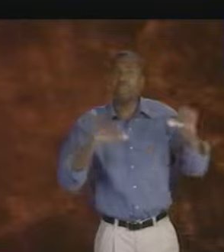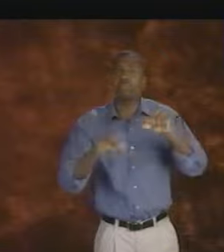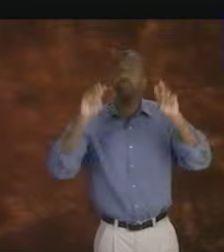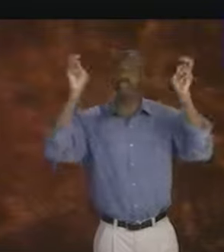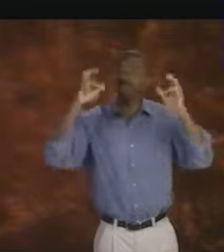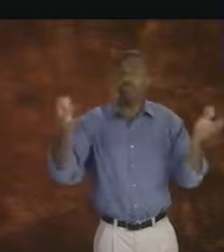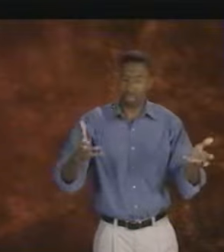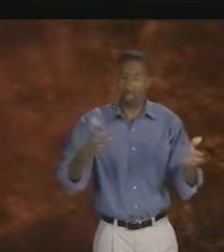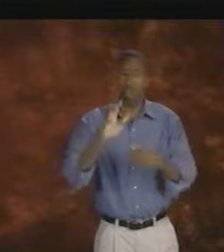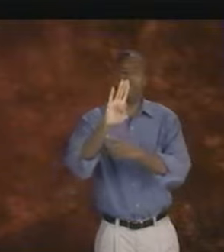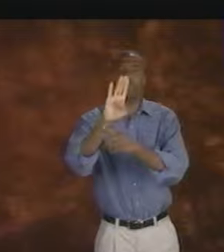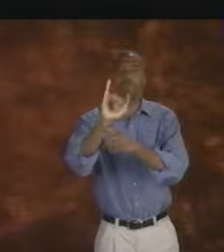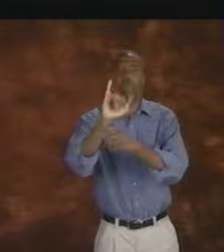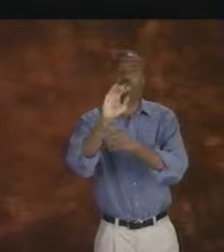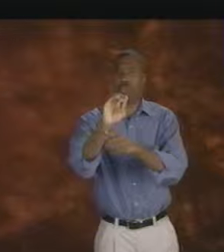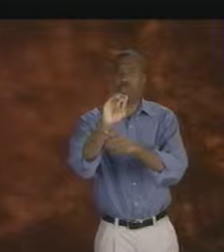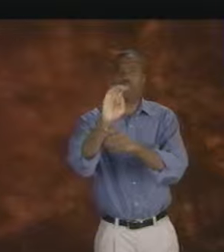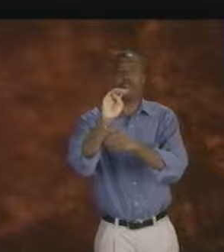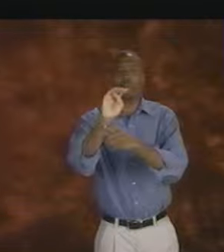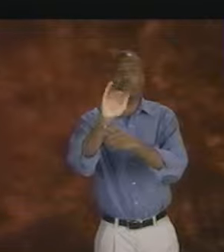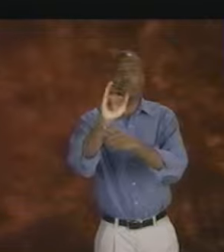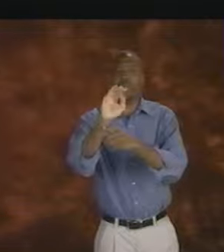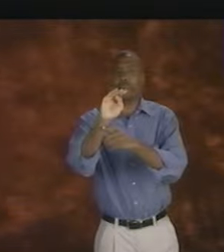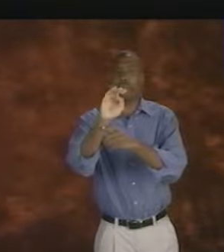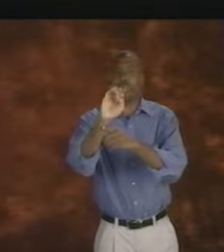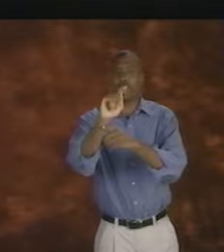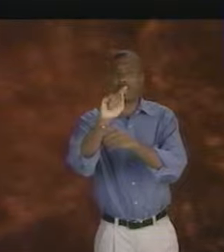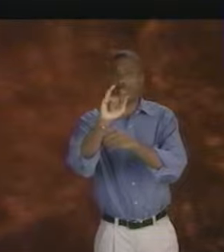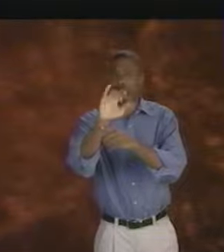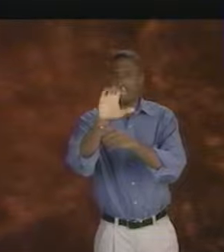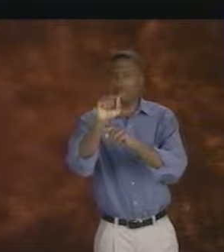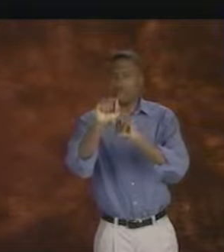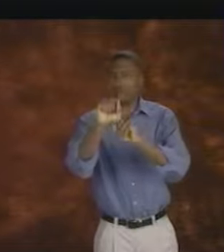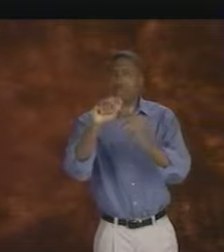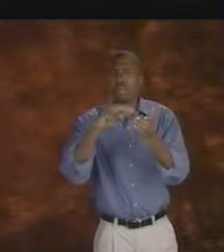science. And the science we're going to talk about is biomimetics.